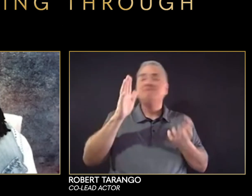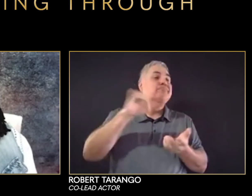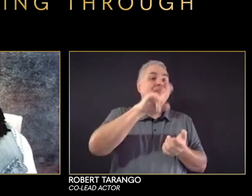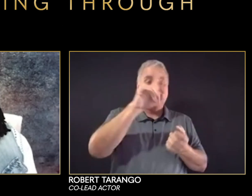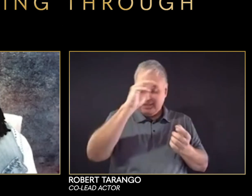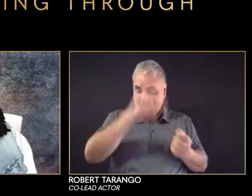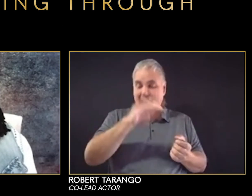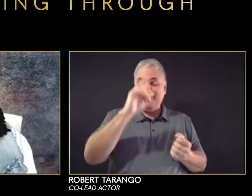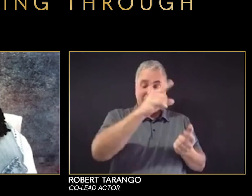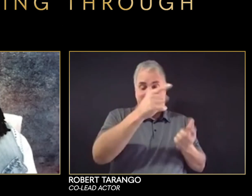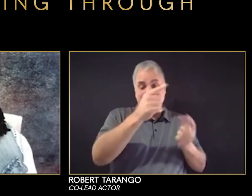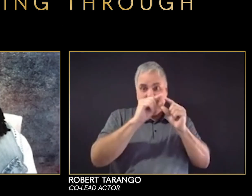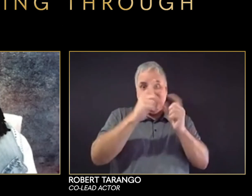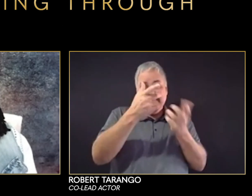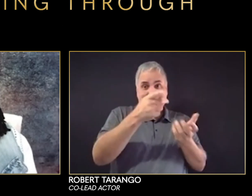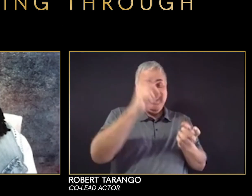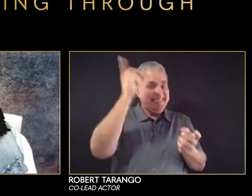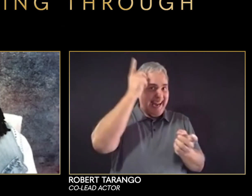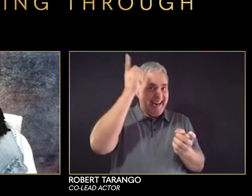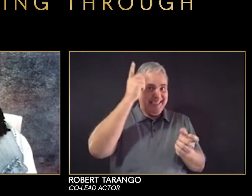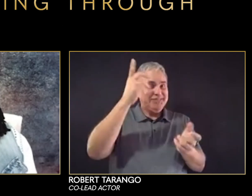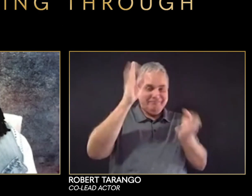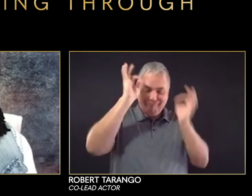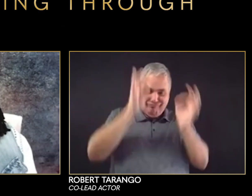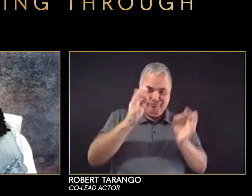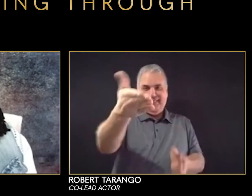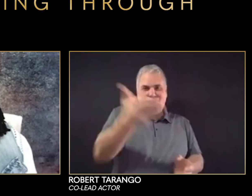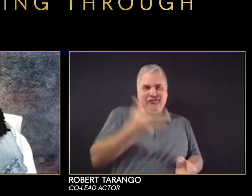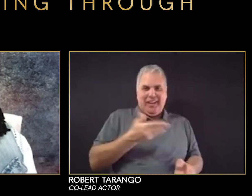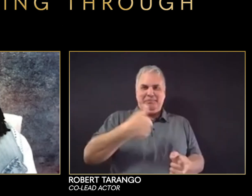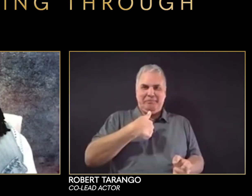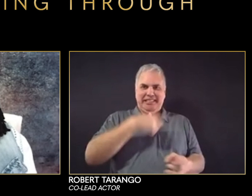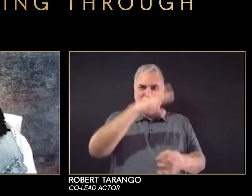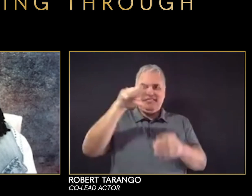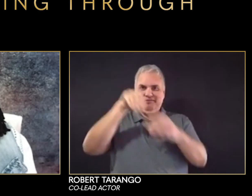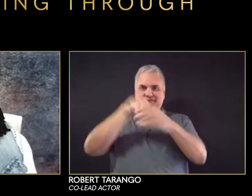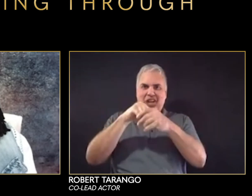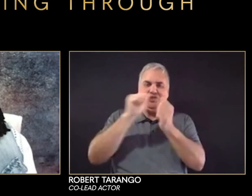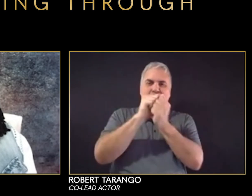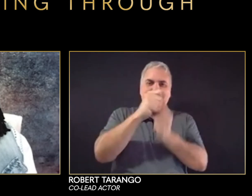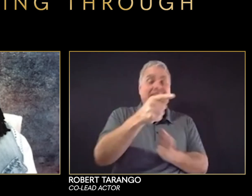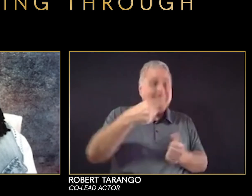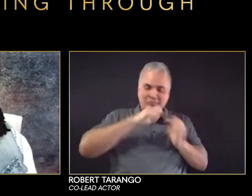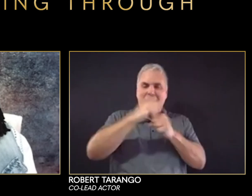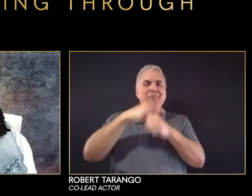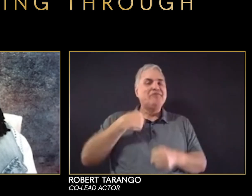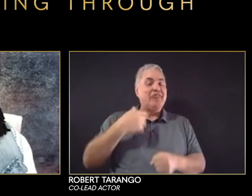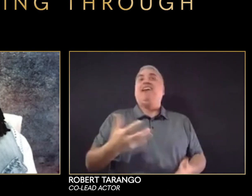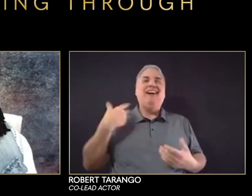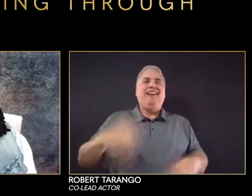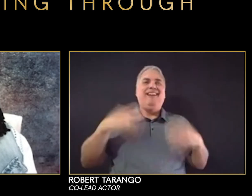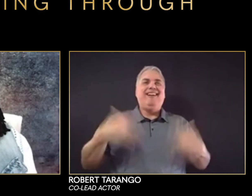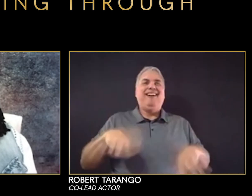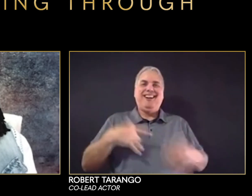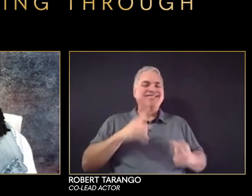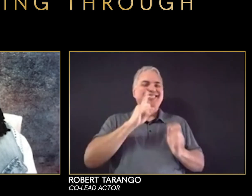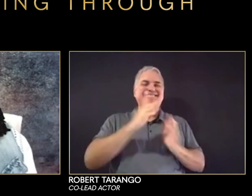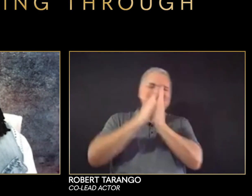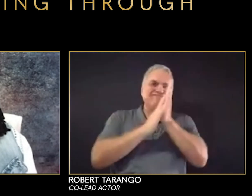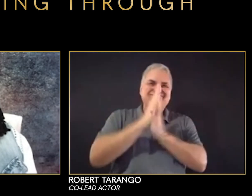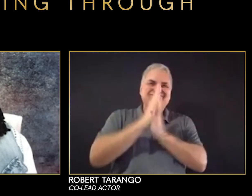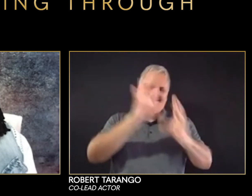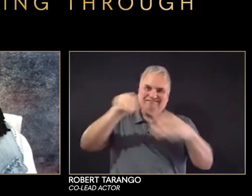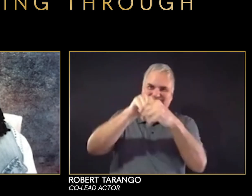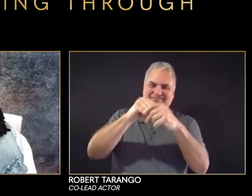in this role. It's never been done before. This industry is so competitive. I couldn't believe that